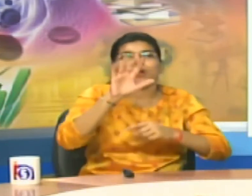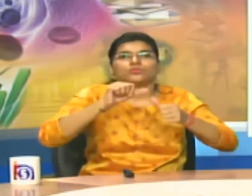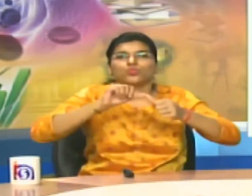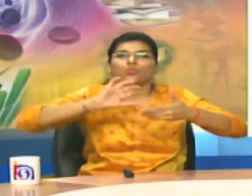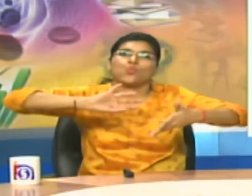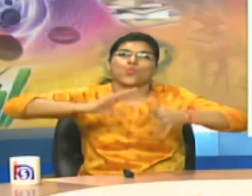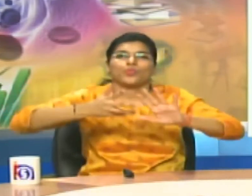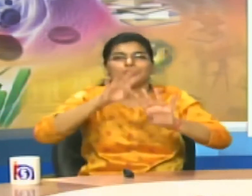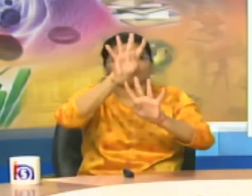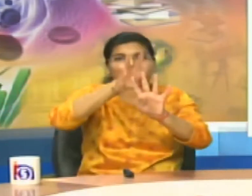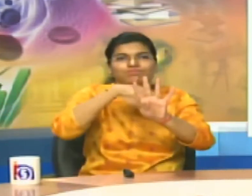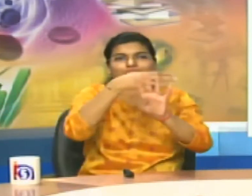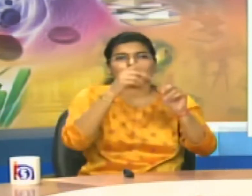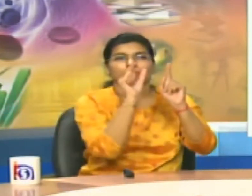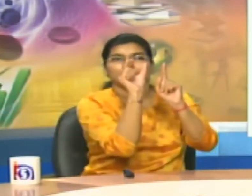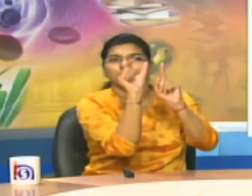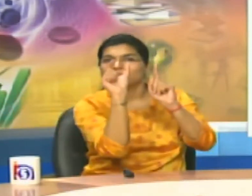Horizontal rows and columns,